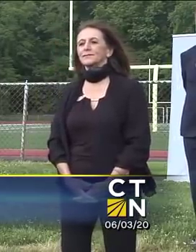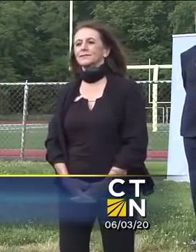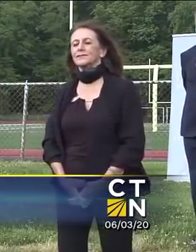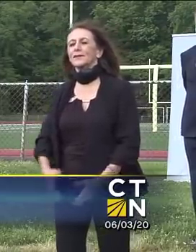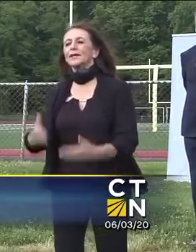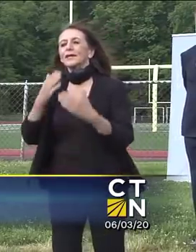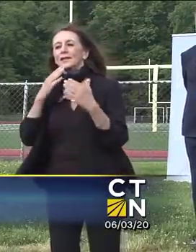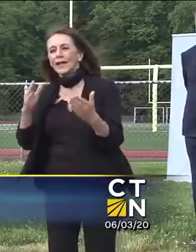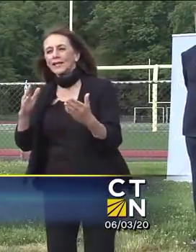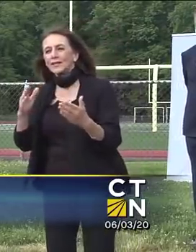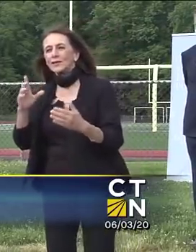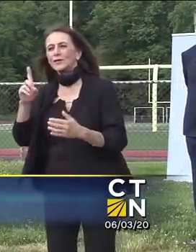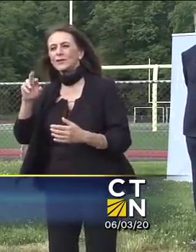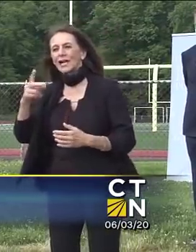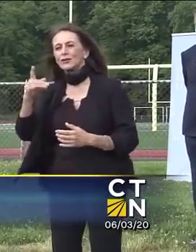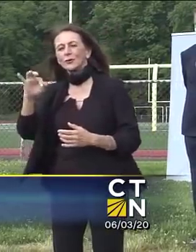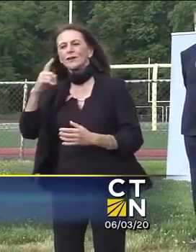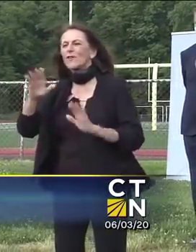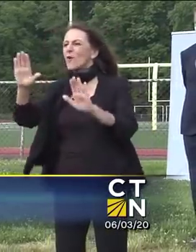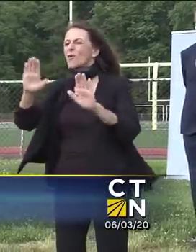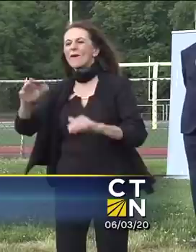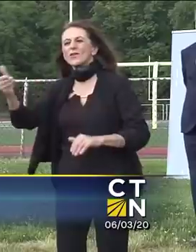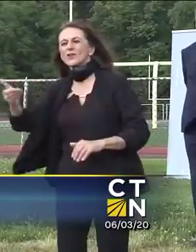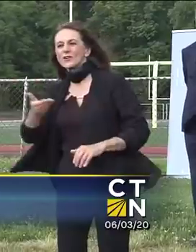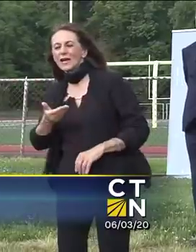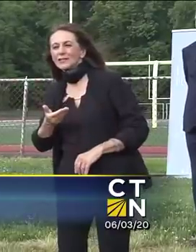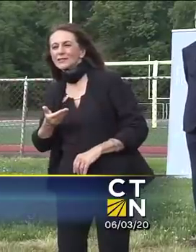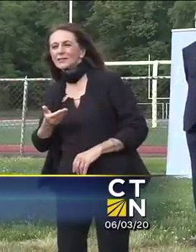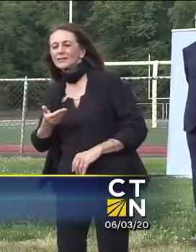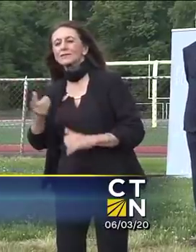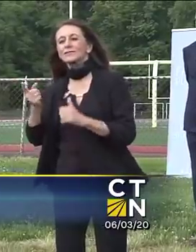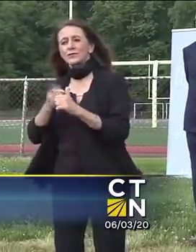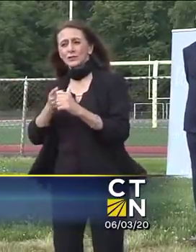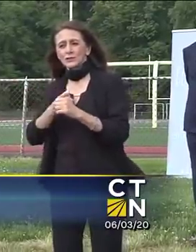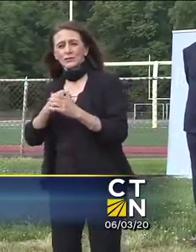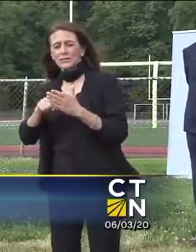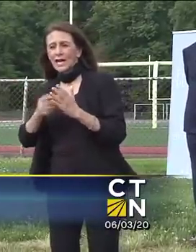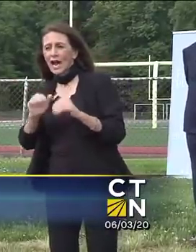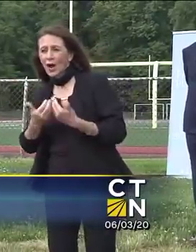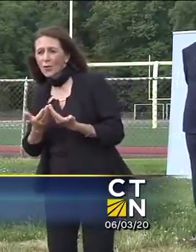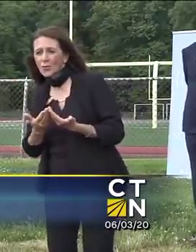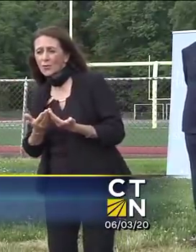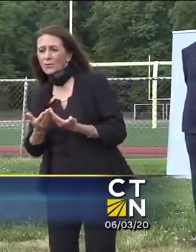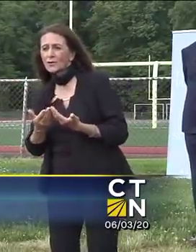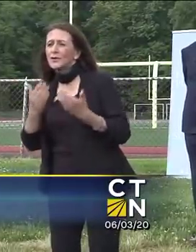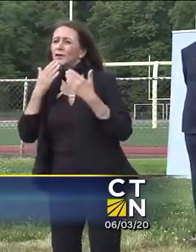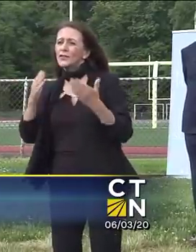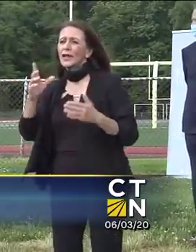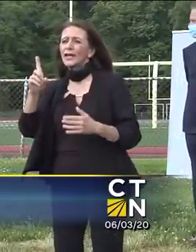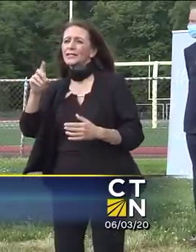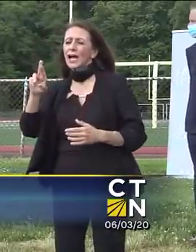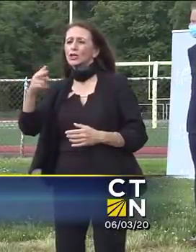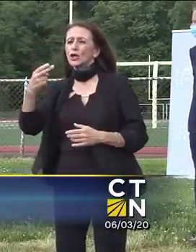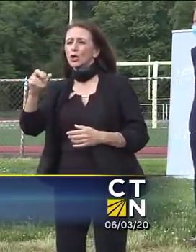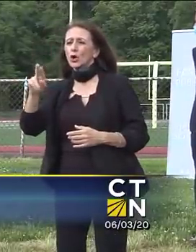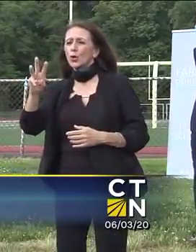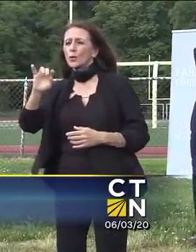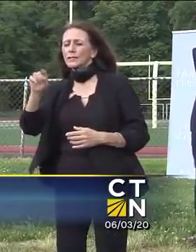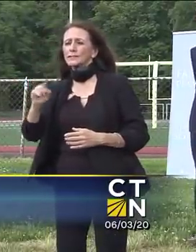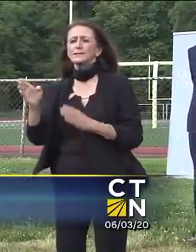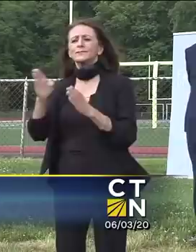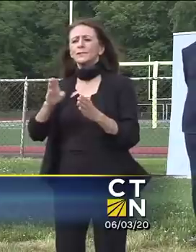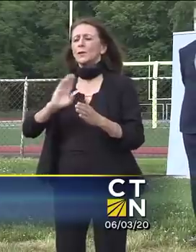Thank you, Dr. Greeter, for such a wonderful introduction. I would like to start off this speech by thanking Dr. Hurwitz, the